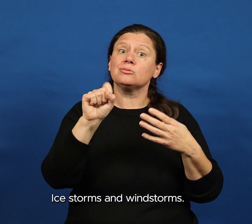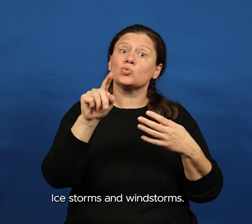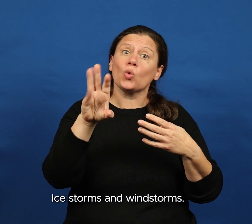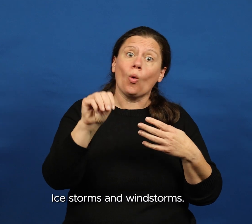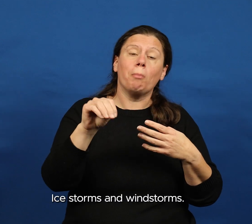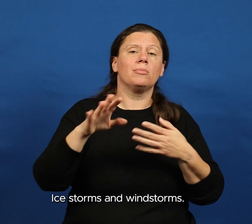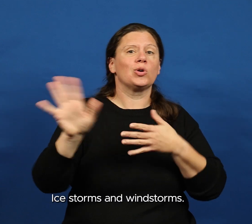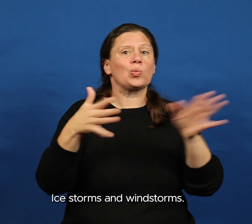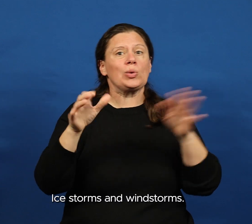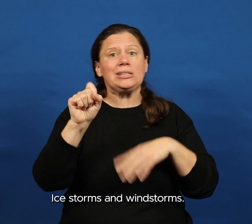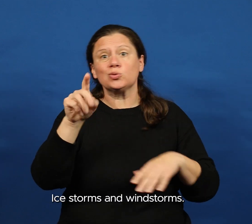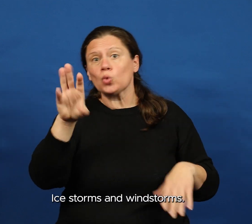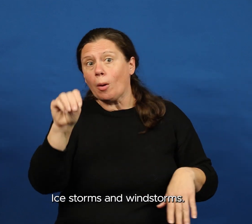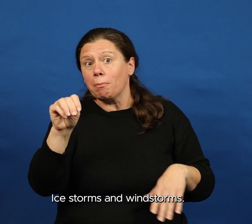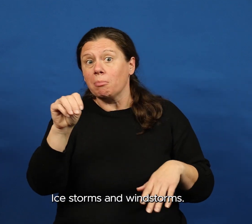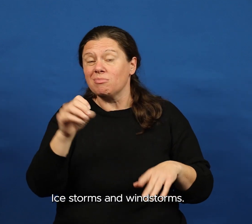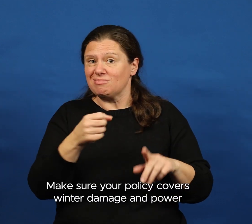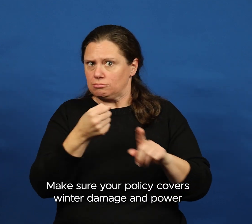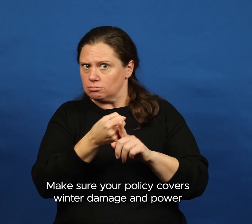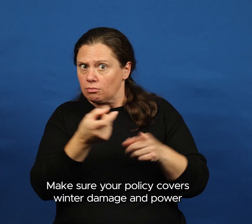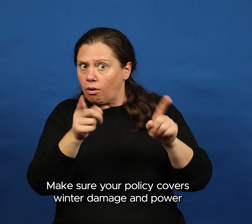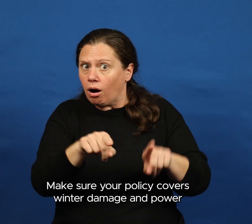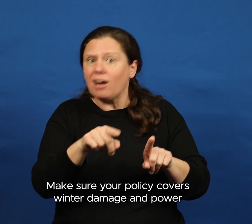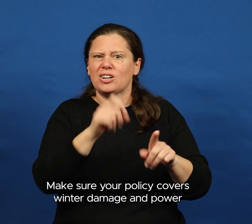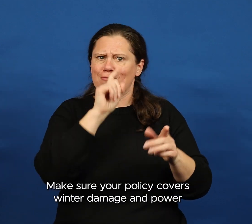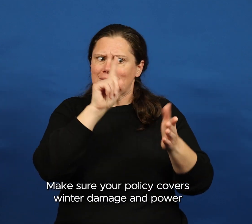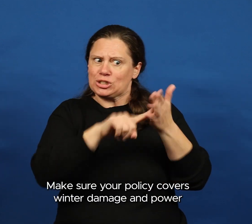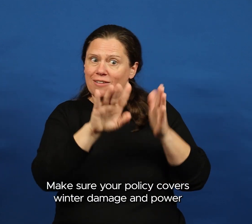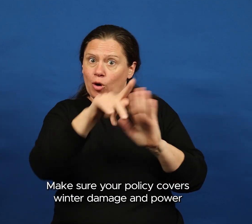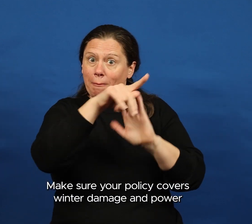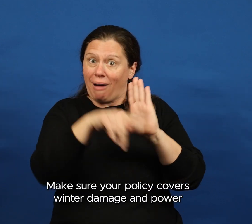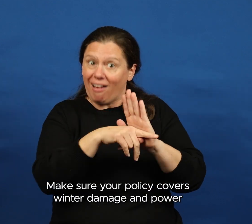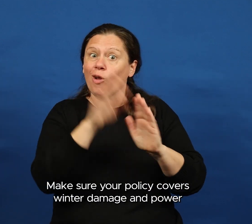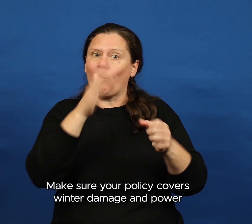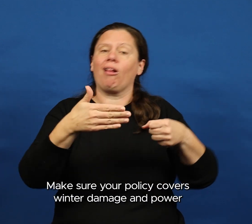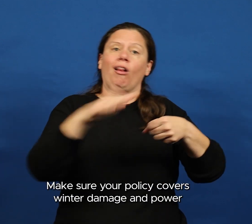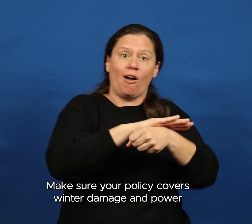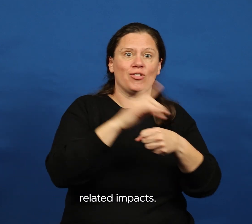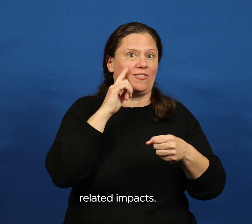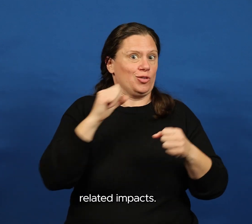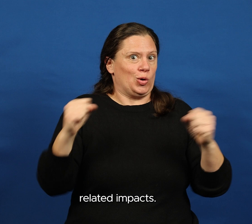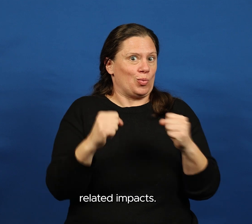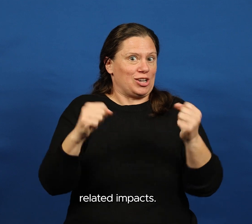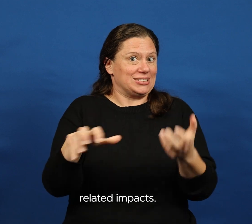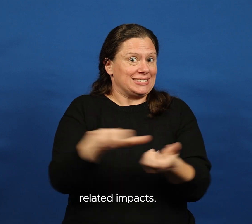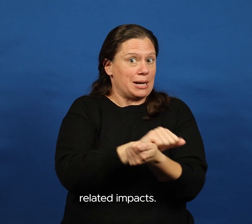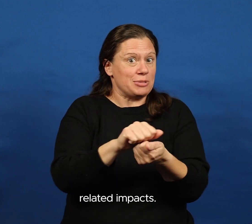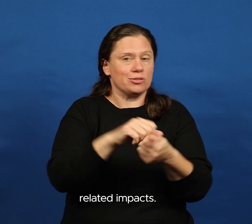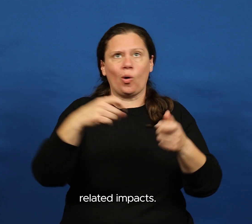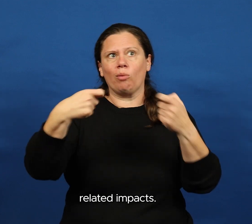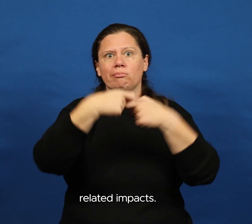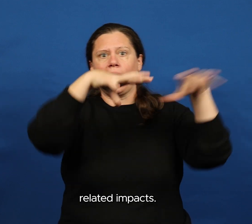Ice storms and windstorms. Make sure your policy covers winter damage and power-related impacts.